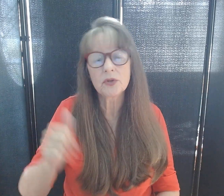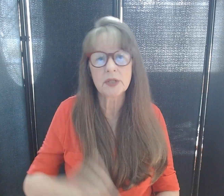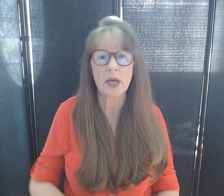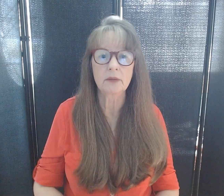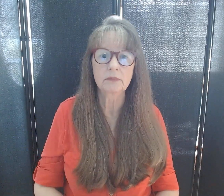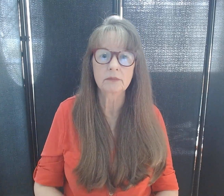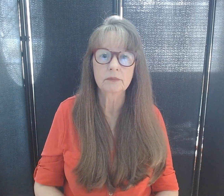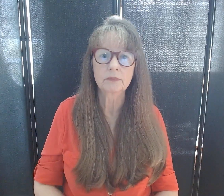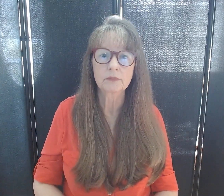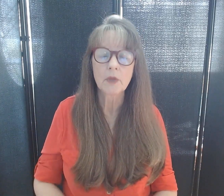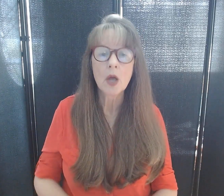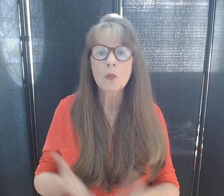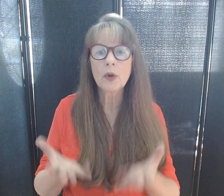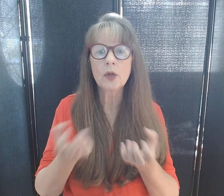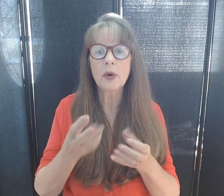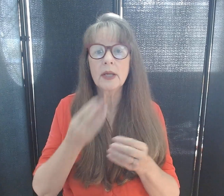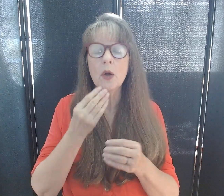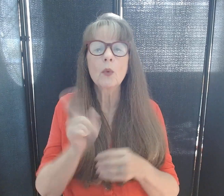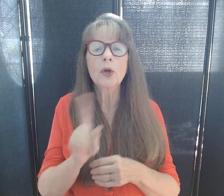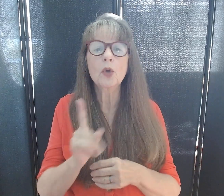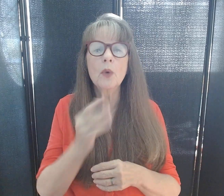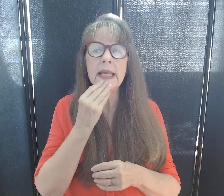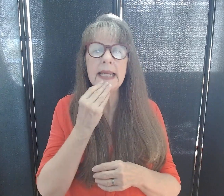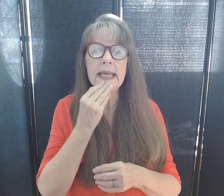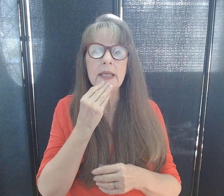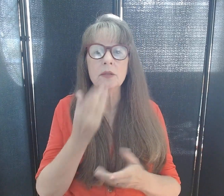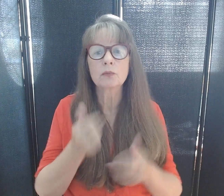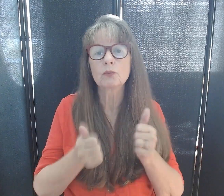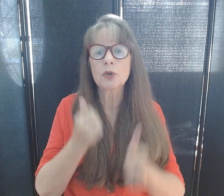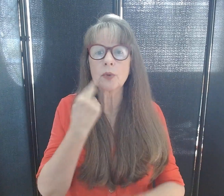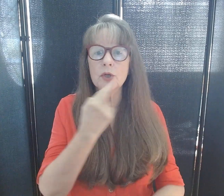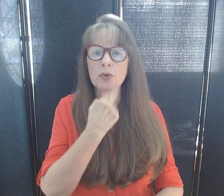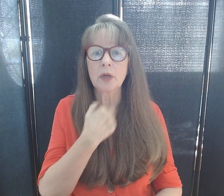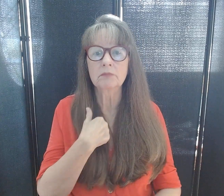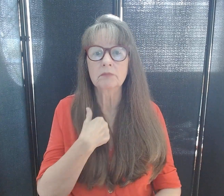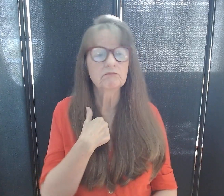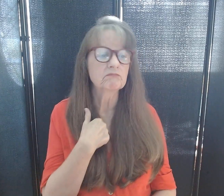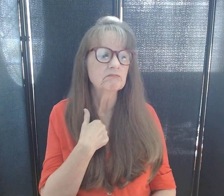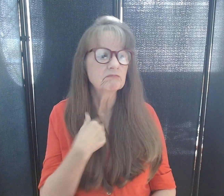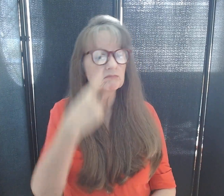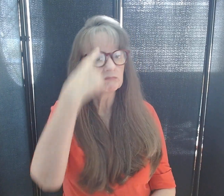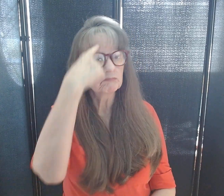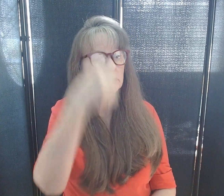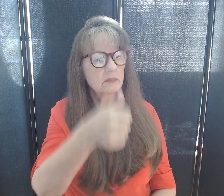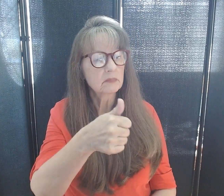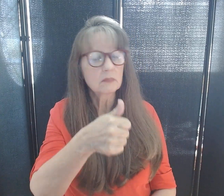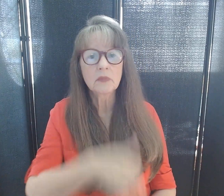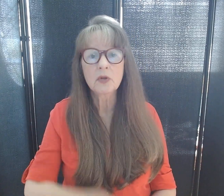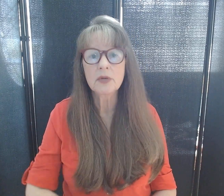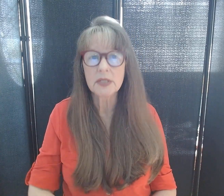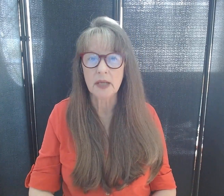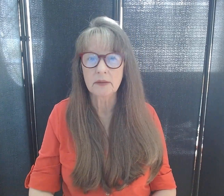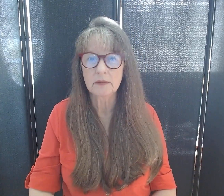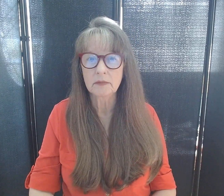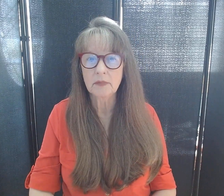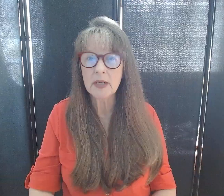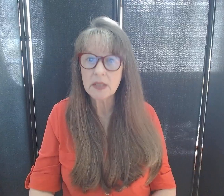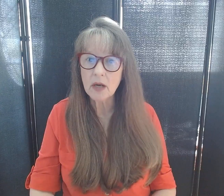decide. What do you want to? Where do you want to eat? Which restaurant? You decide. Think self.